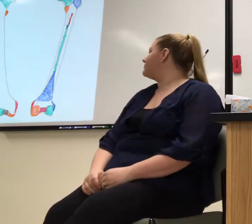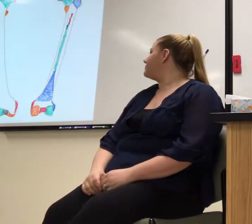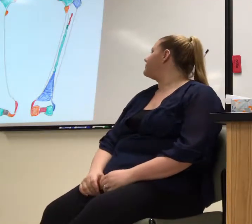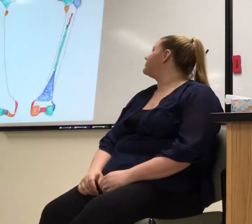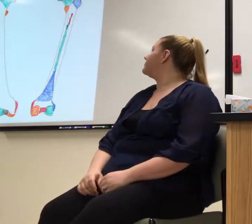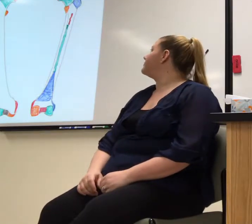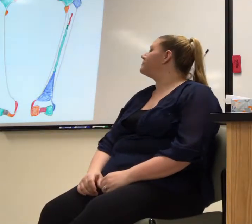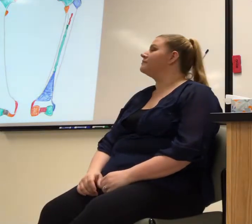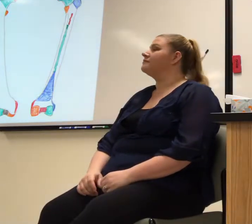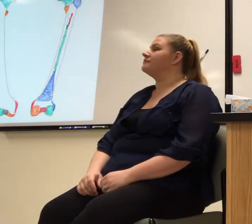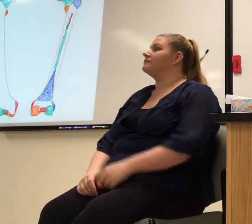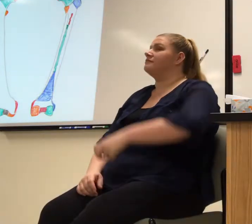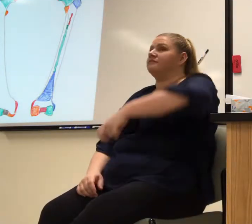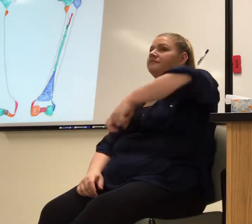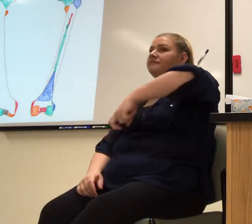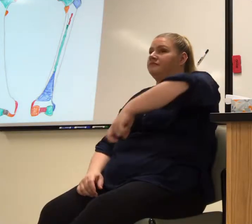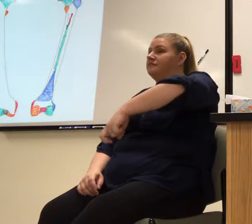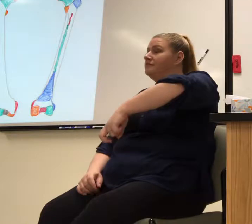medial